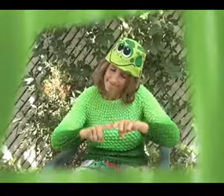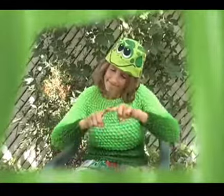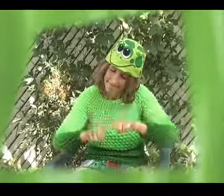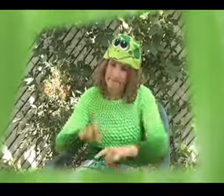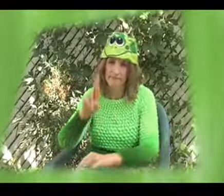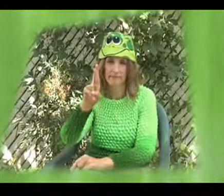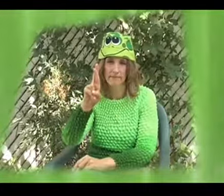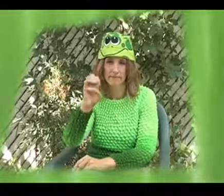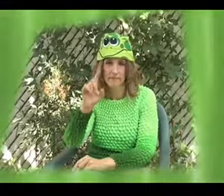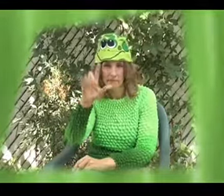rely